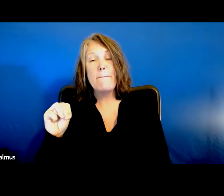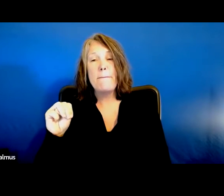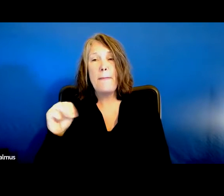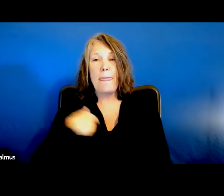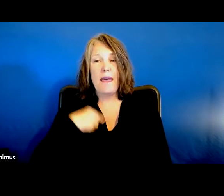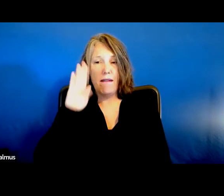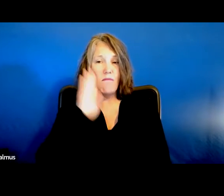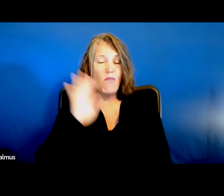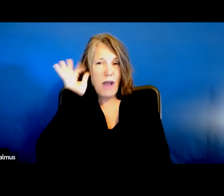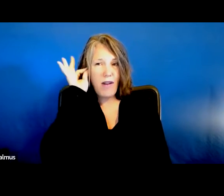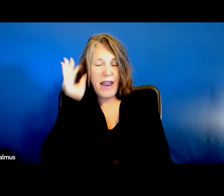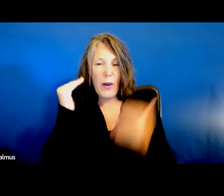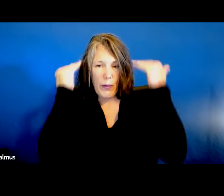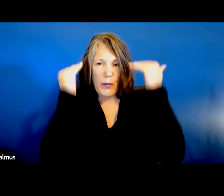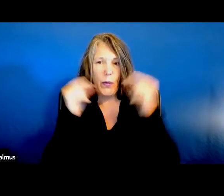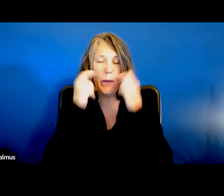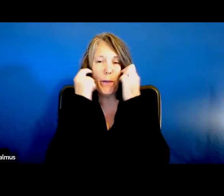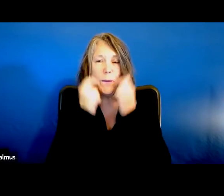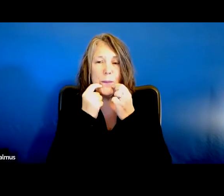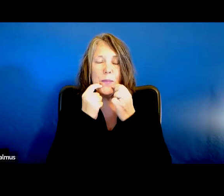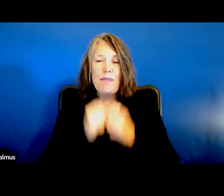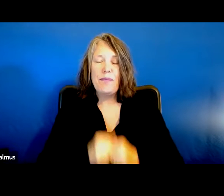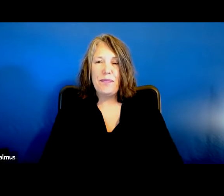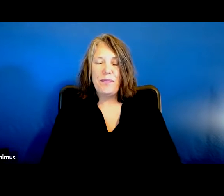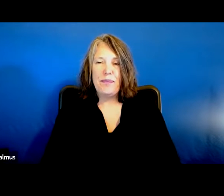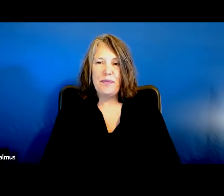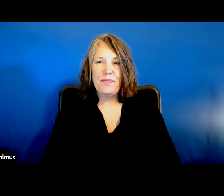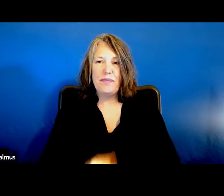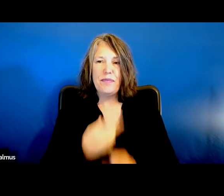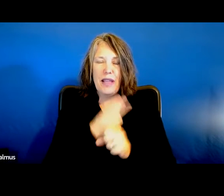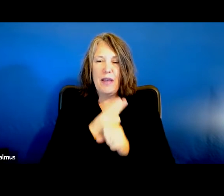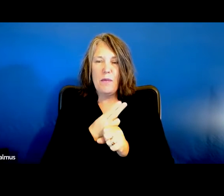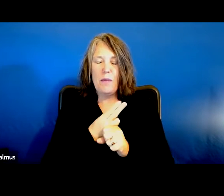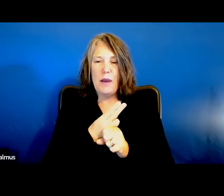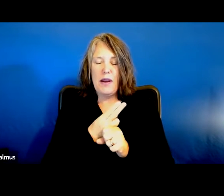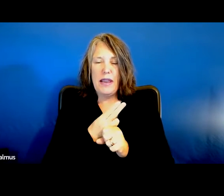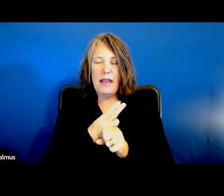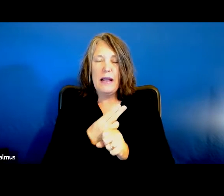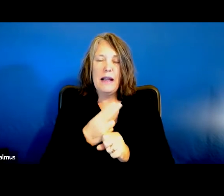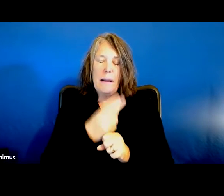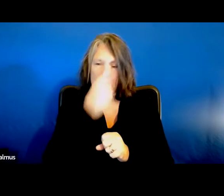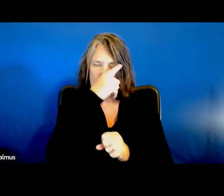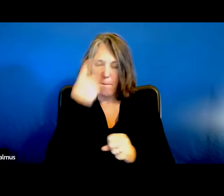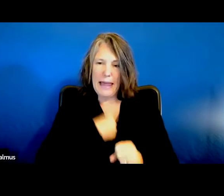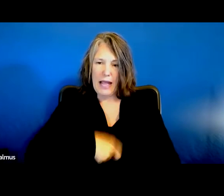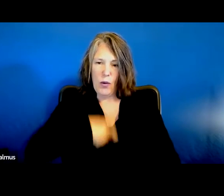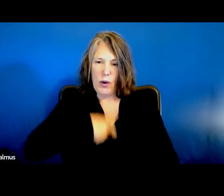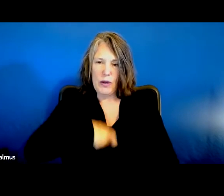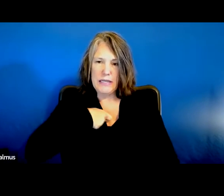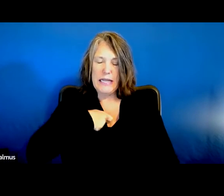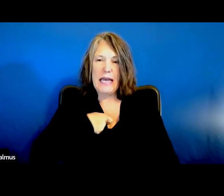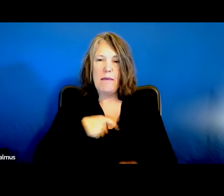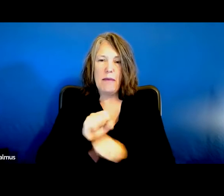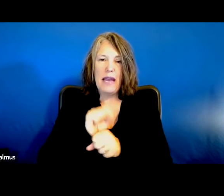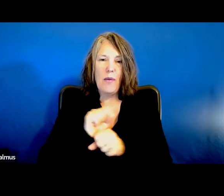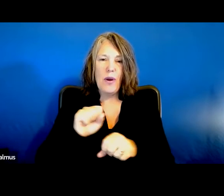brown hair, a short brown beard, and I'm wearing a black quarter zip. I also work at the Rural Institute, and